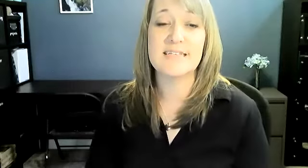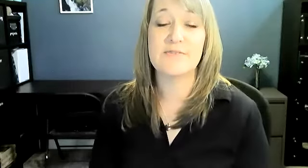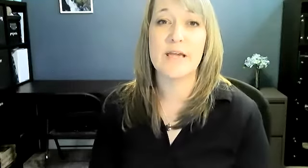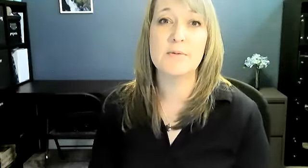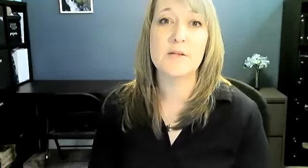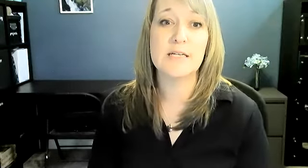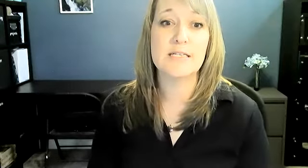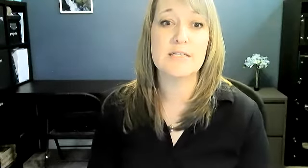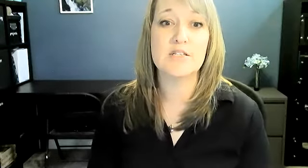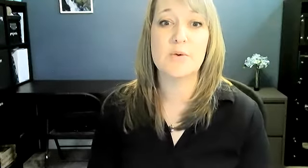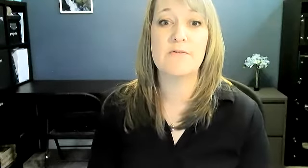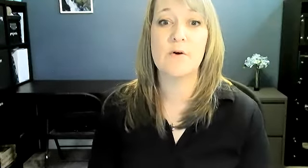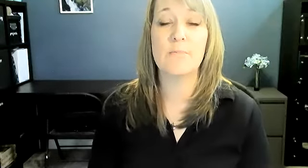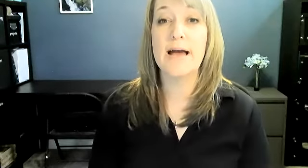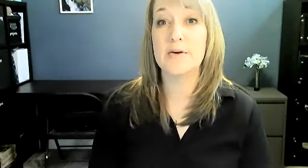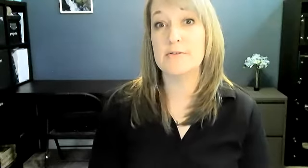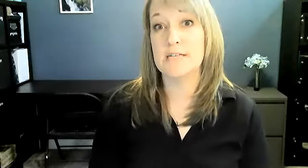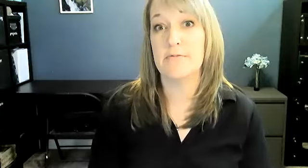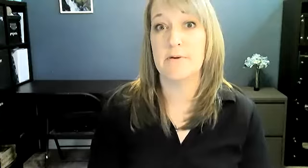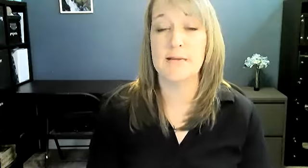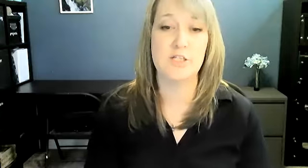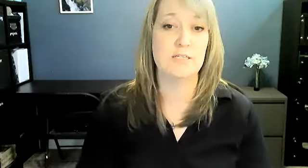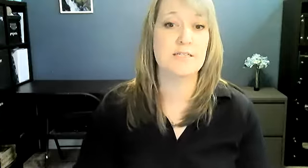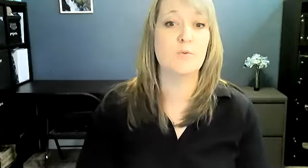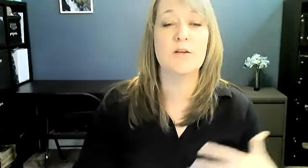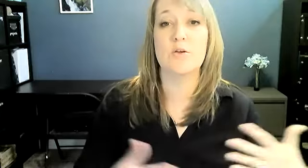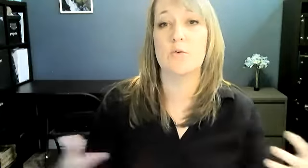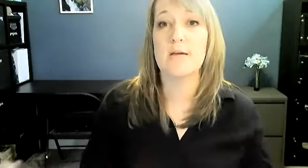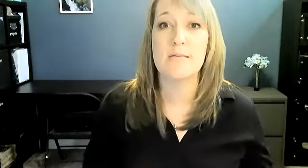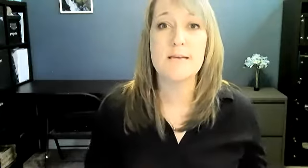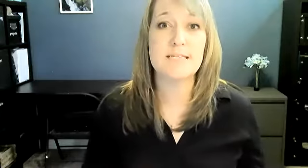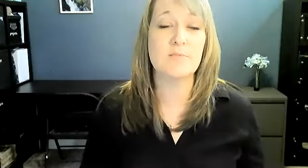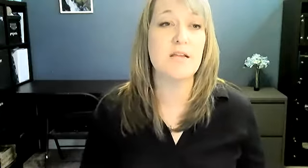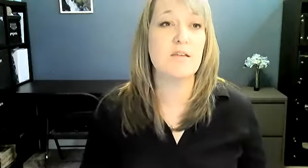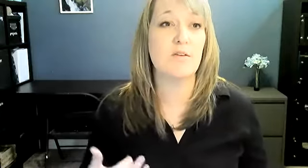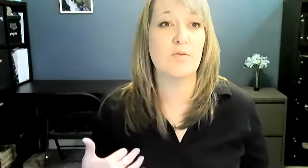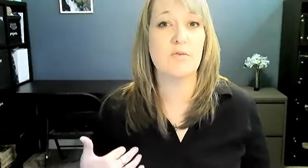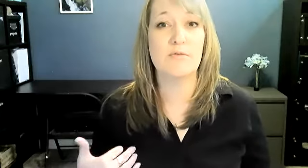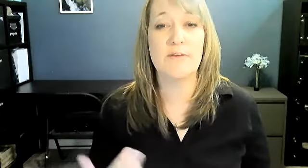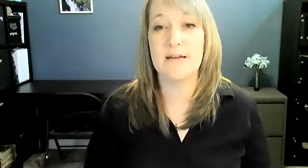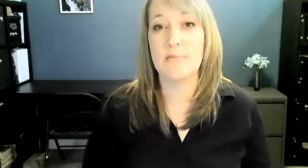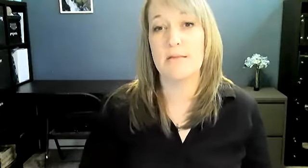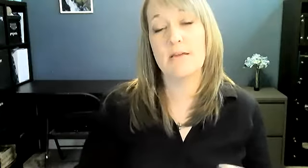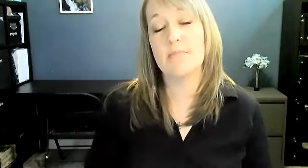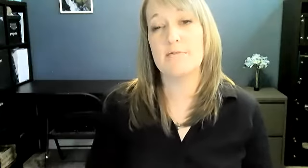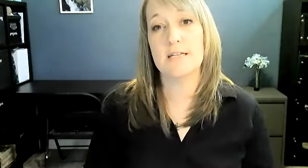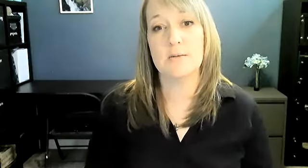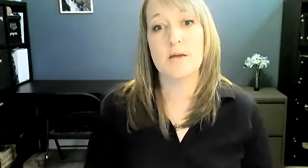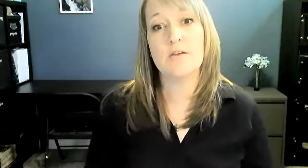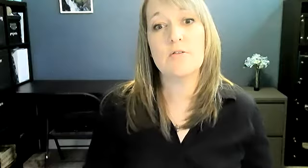is vocabulary list 24, background and information. So when you meet someone, you find out about them, they find out about you, and you